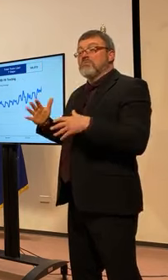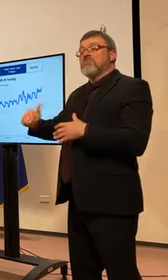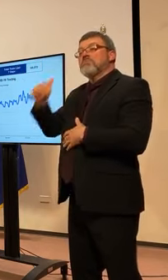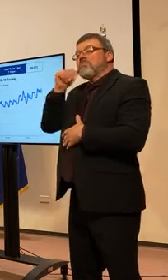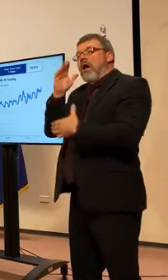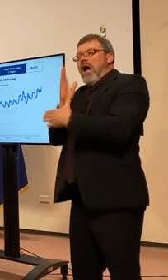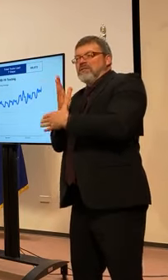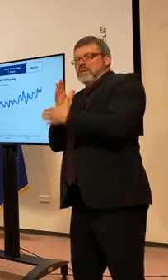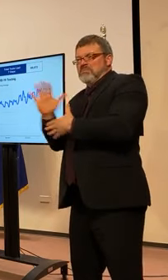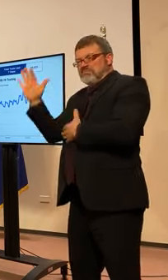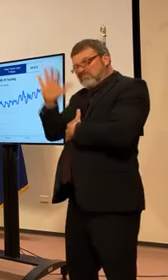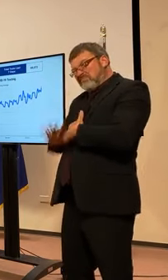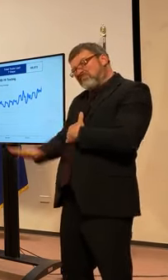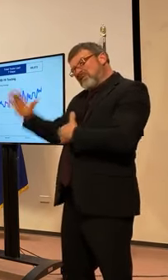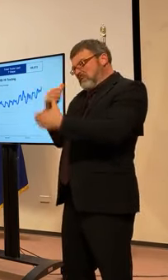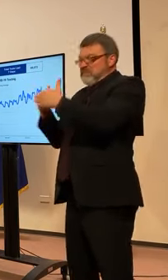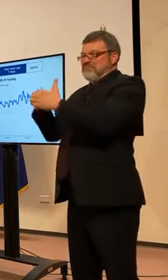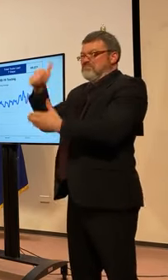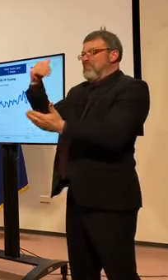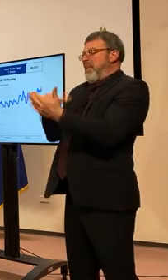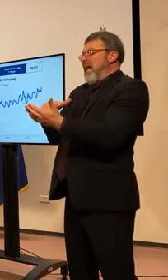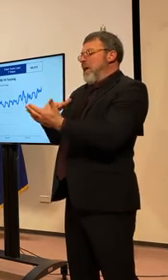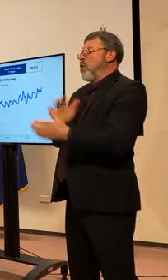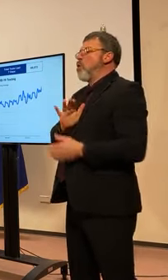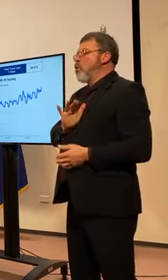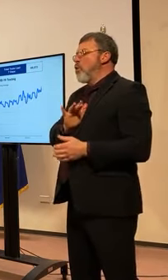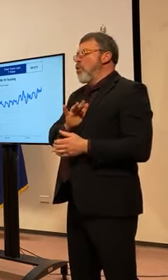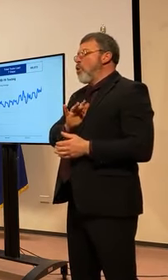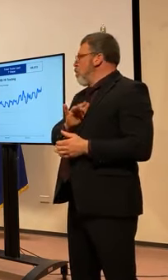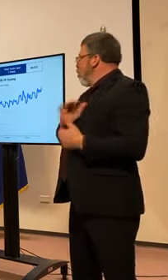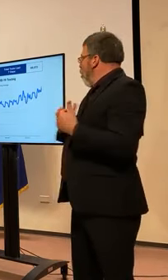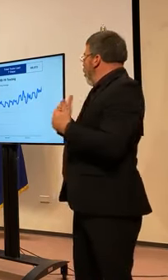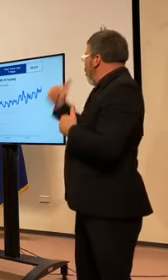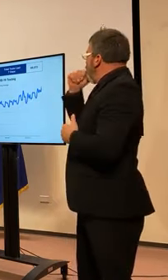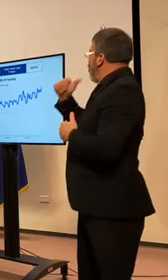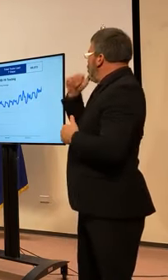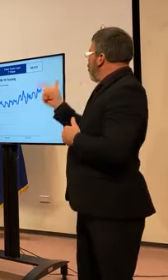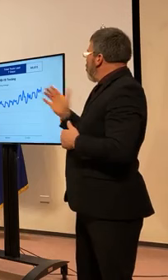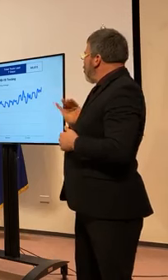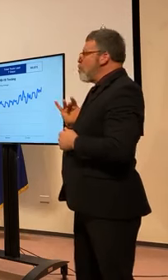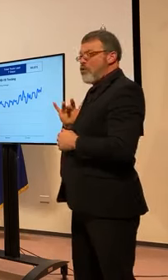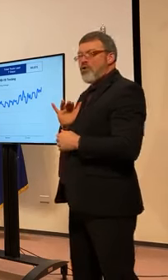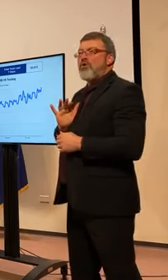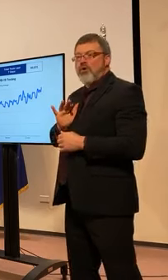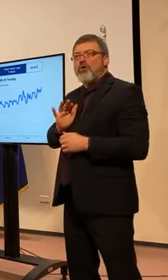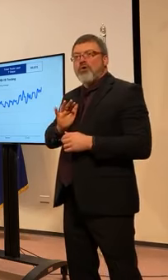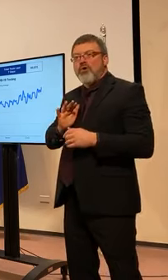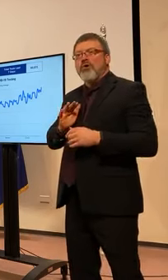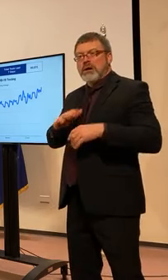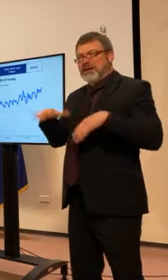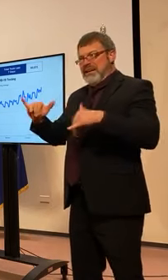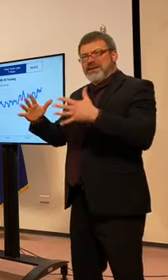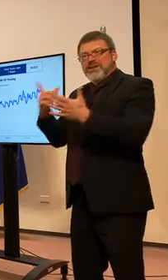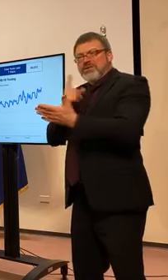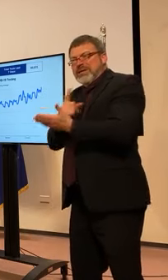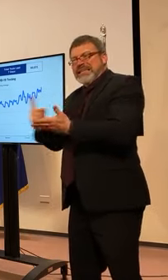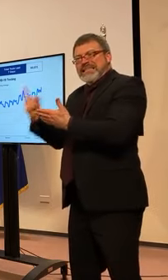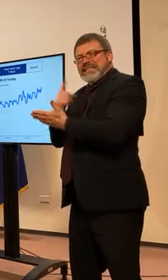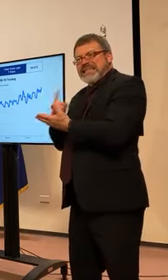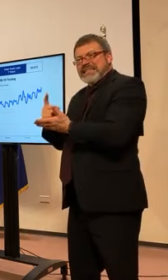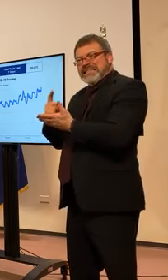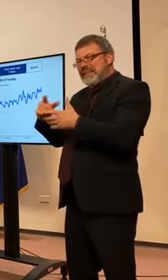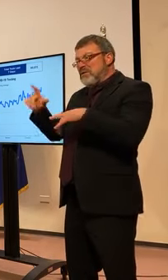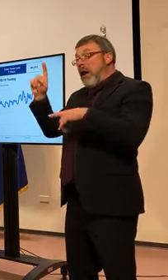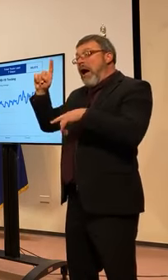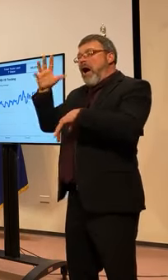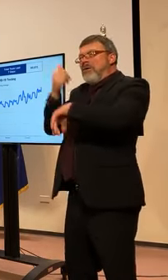9,867 tests. On average, we provide Vermonters with 32 testing sites per week, and many of them